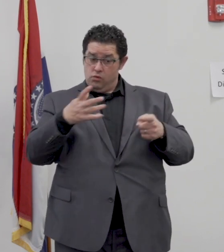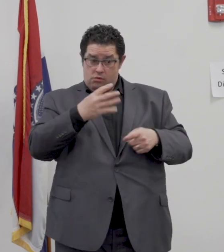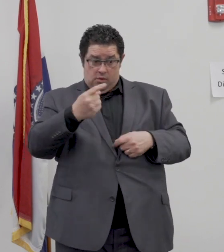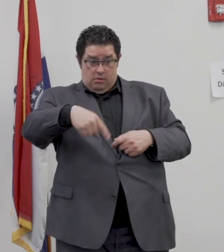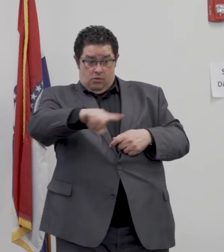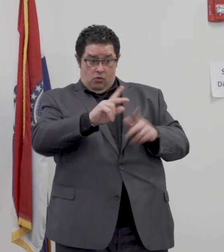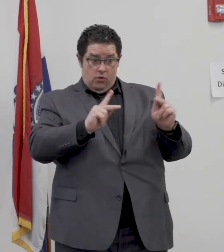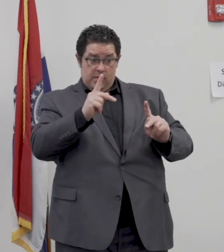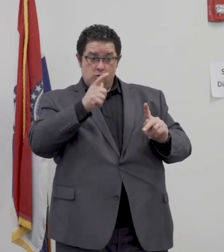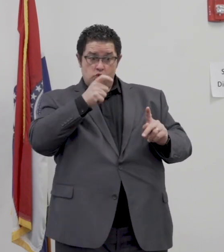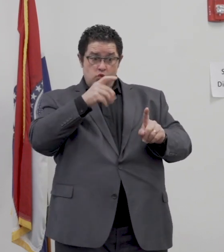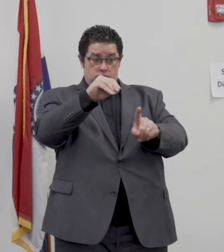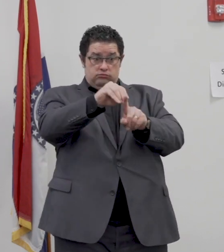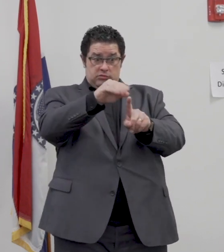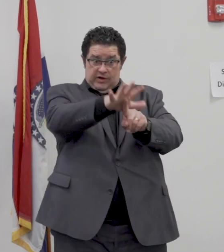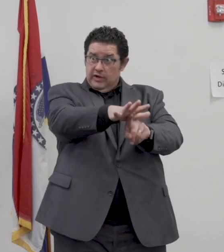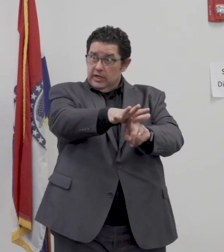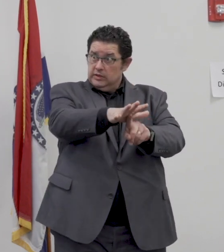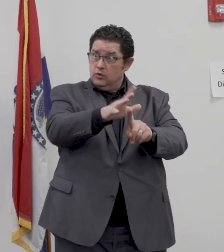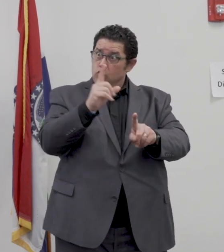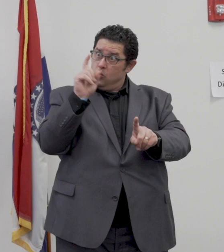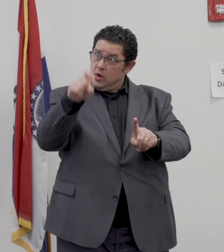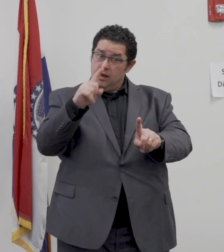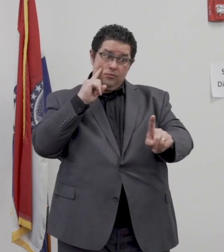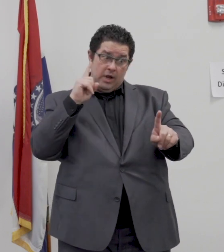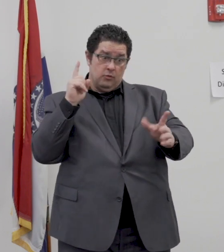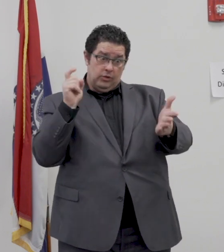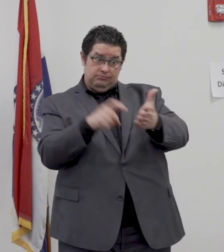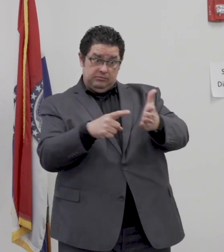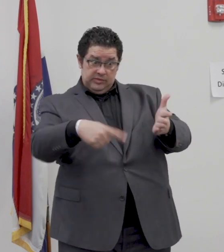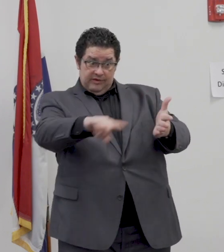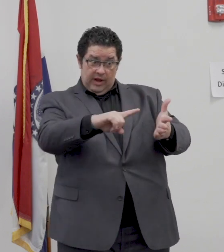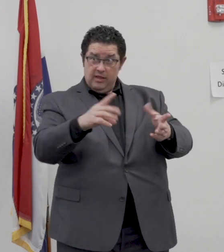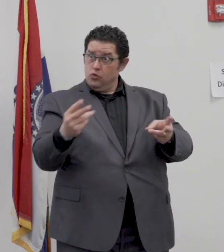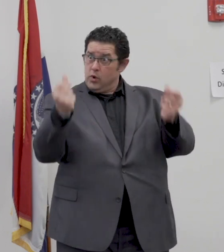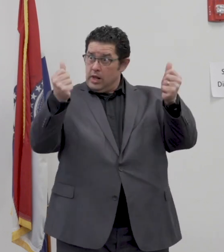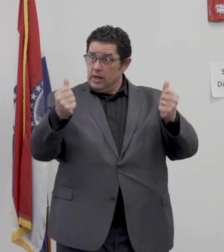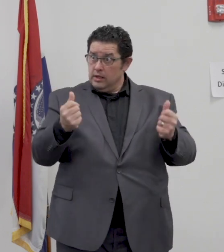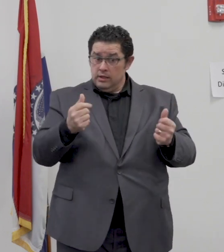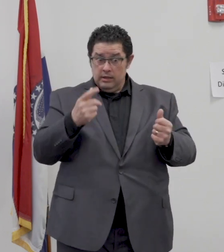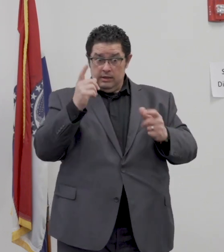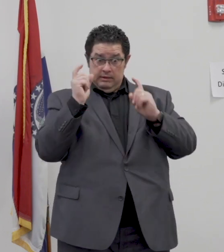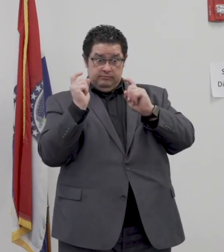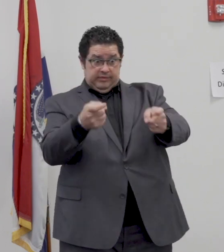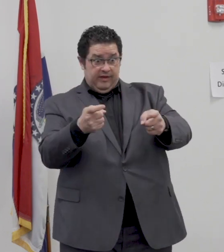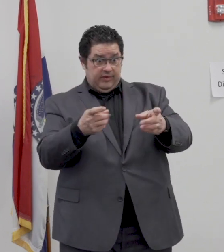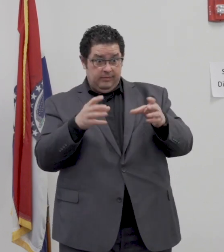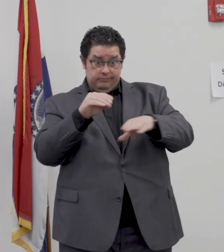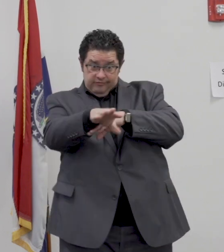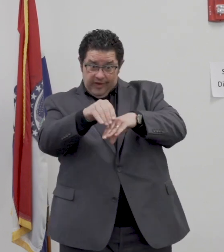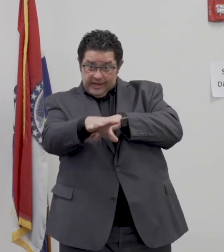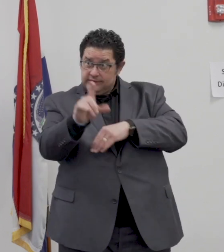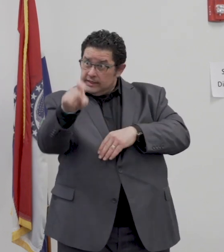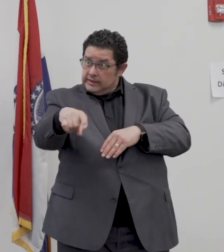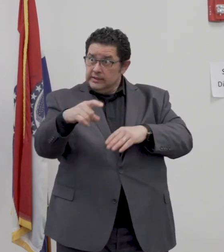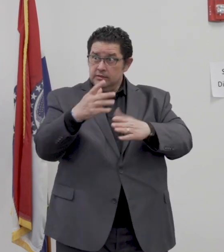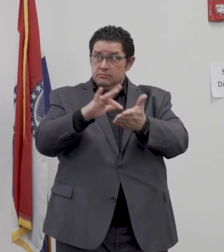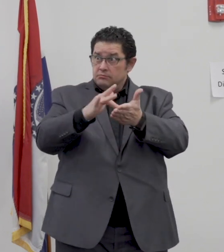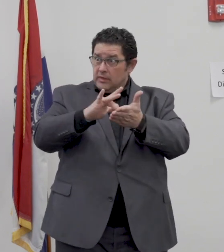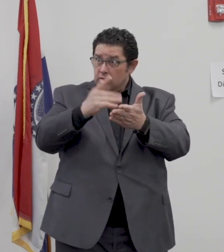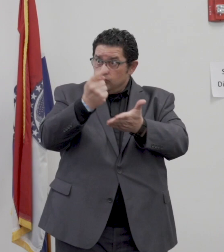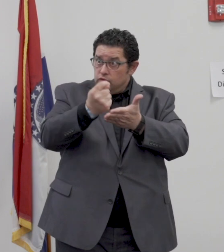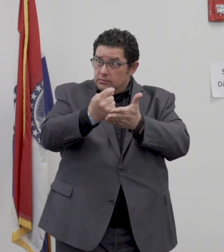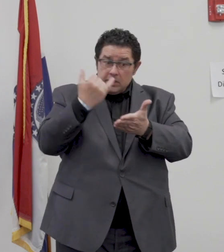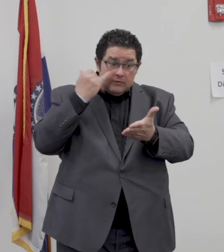are infected. We have to identify them quickly. We have to get them the advice that they need, medical treatment if they need it, and we